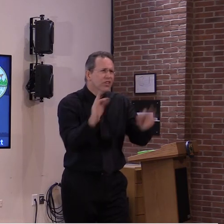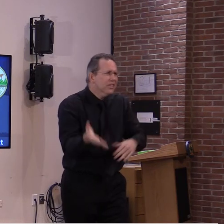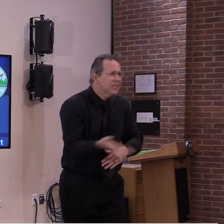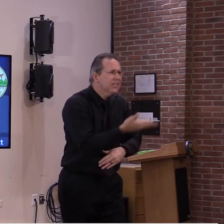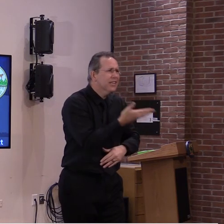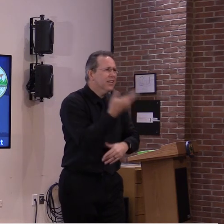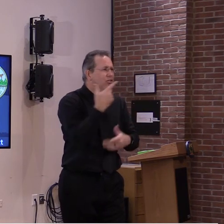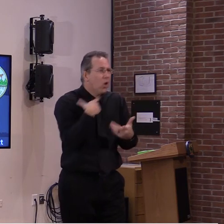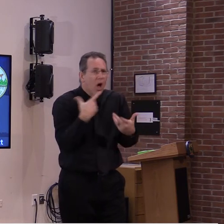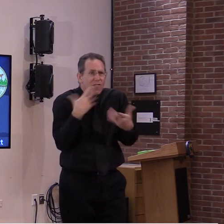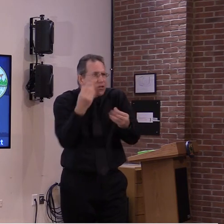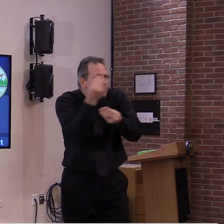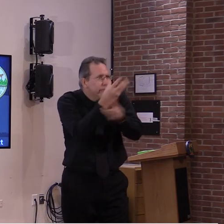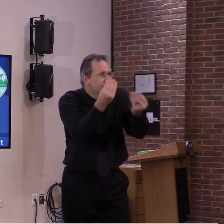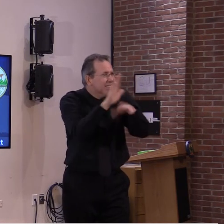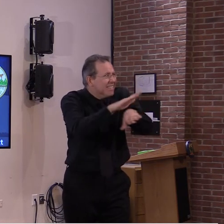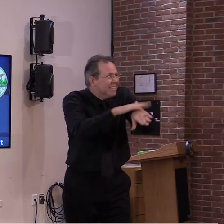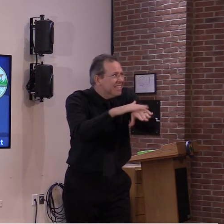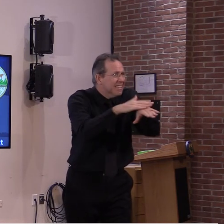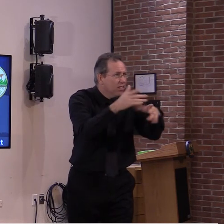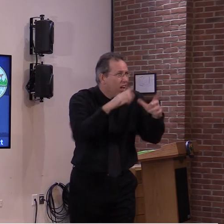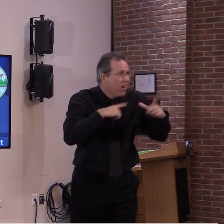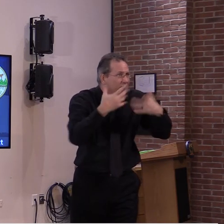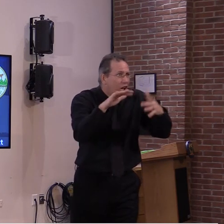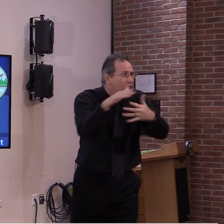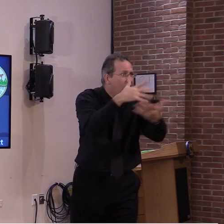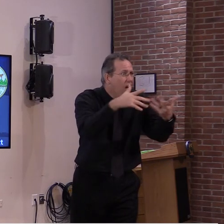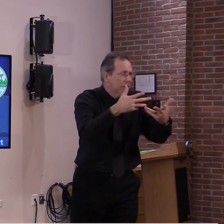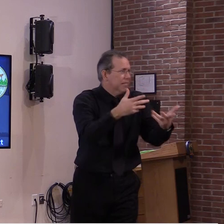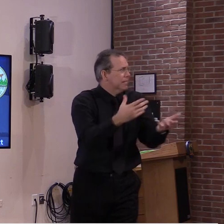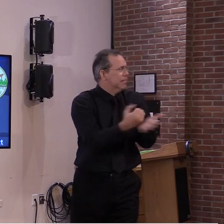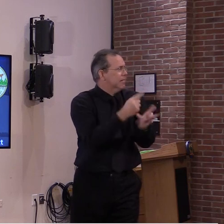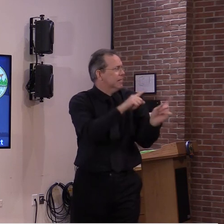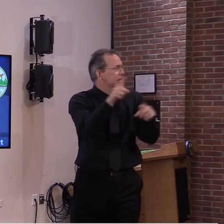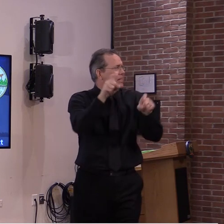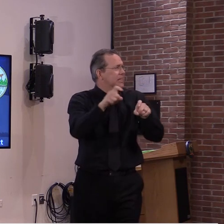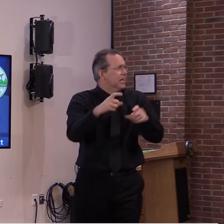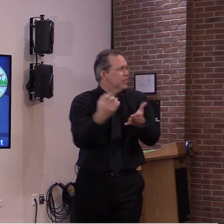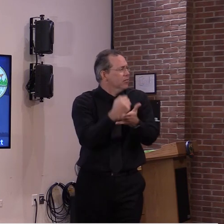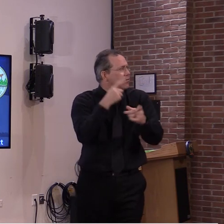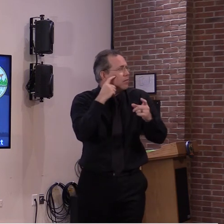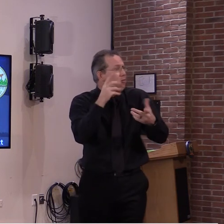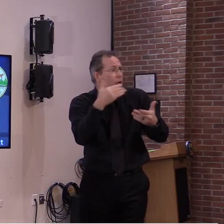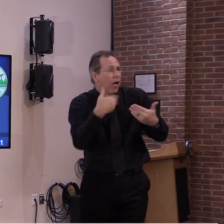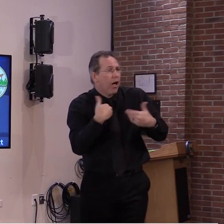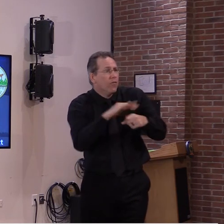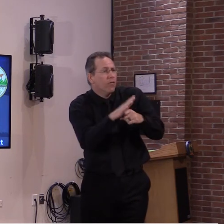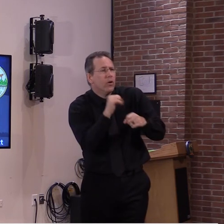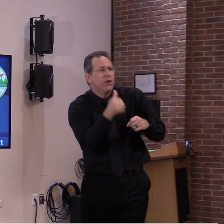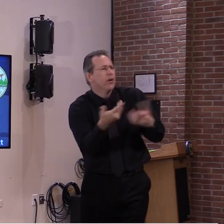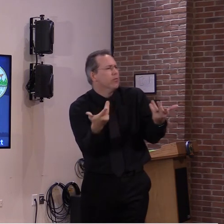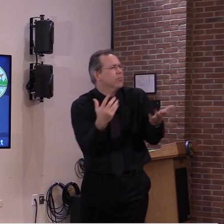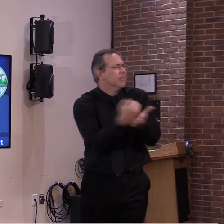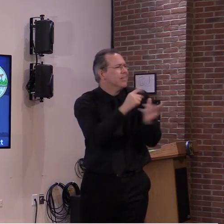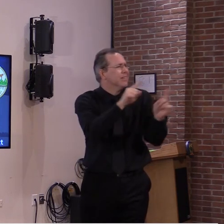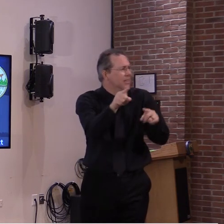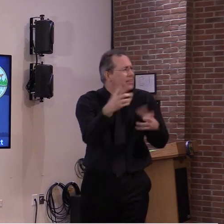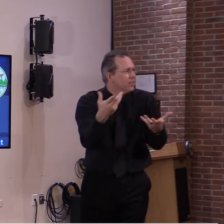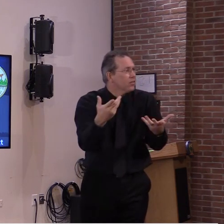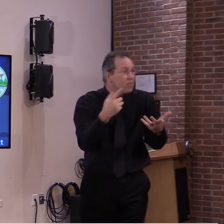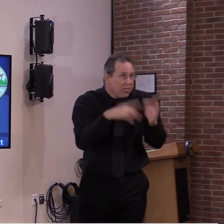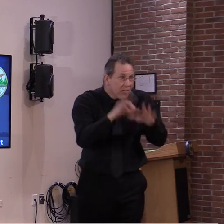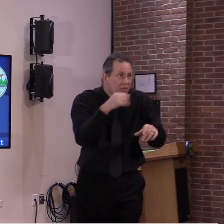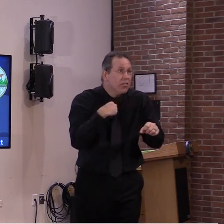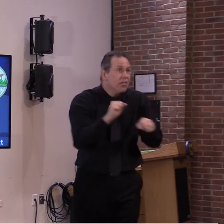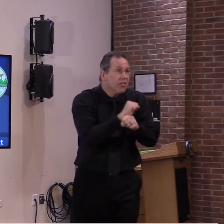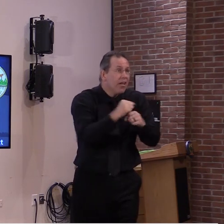we want people to get tested so that if we find there is COVID in a community,